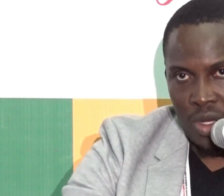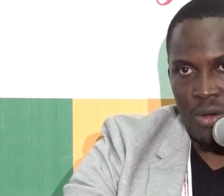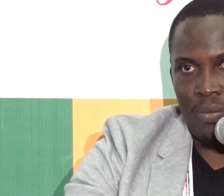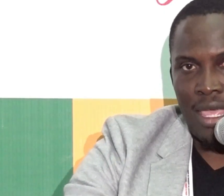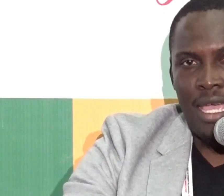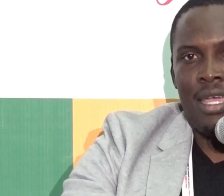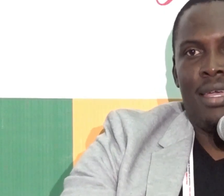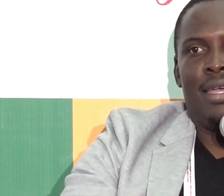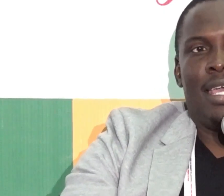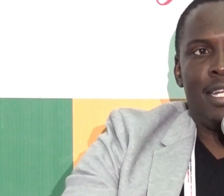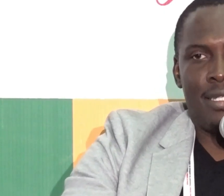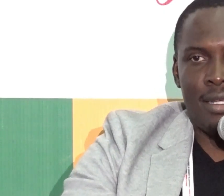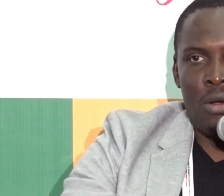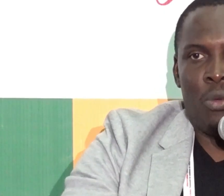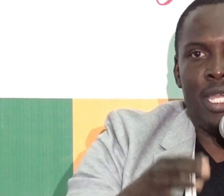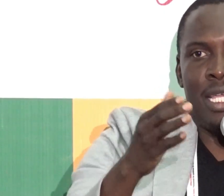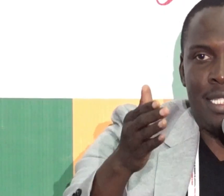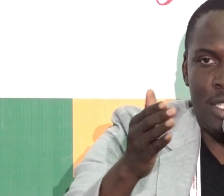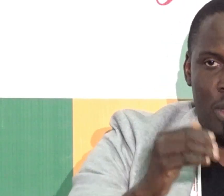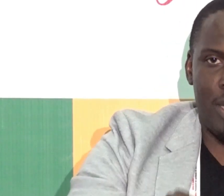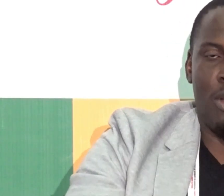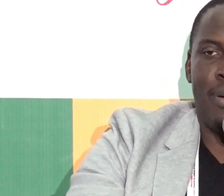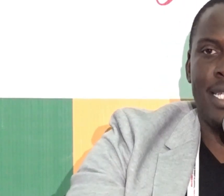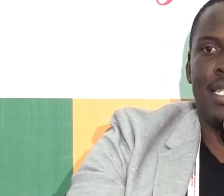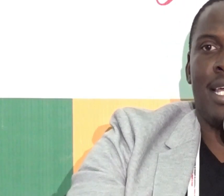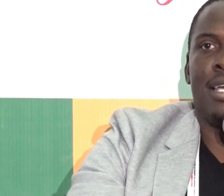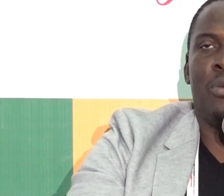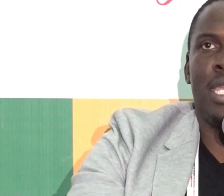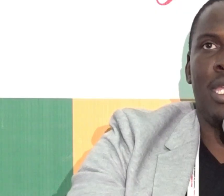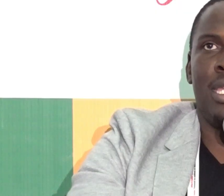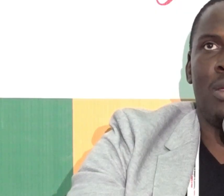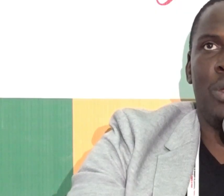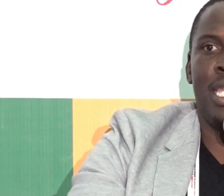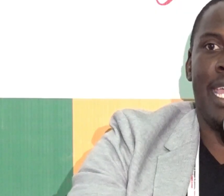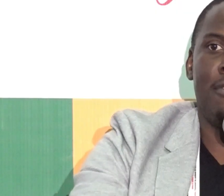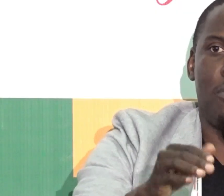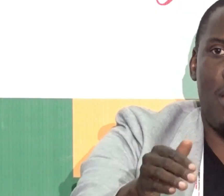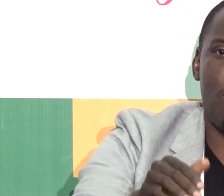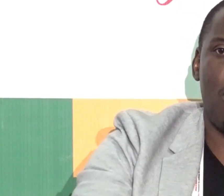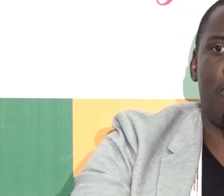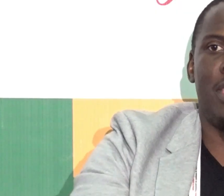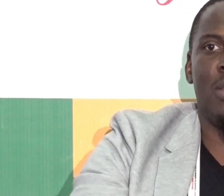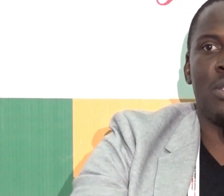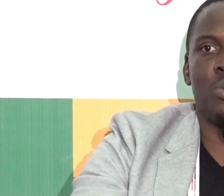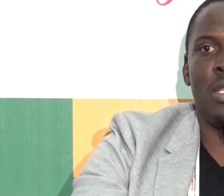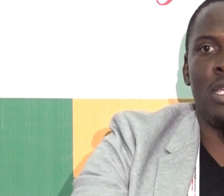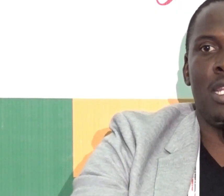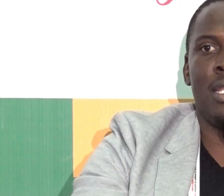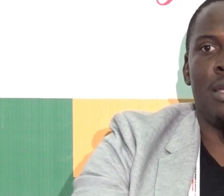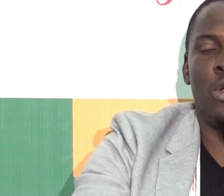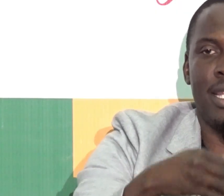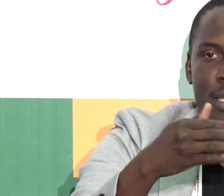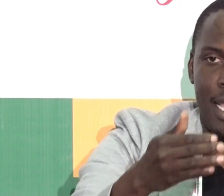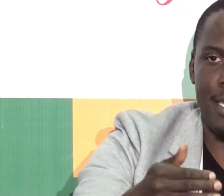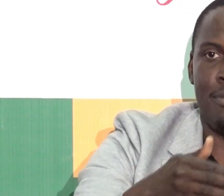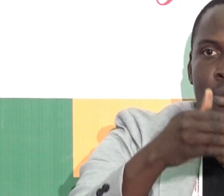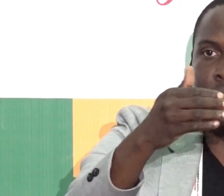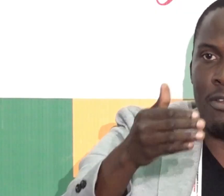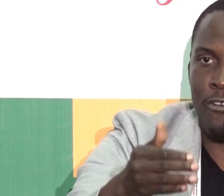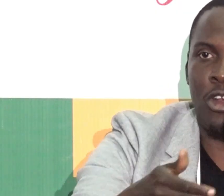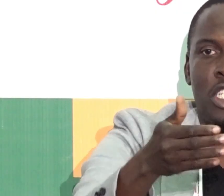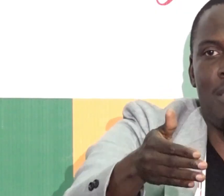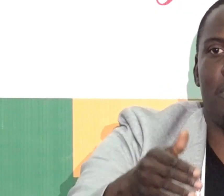care as well. And we, just to add on partner, we have one of our fellows who has had